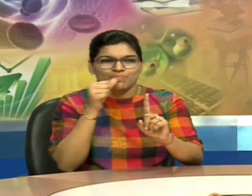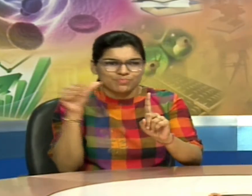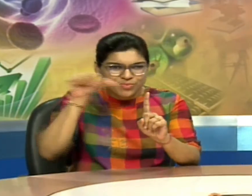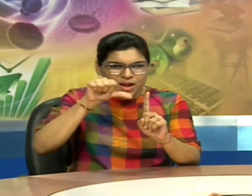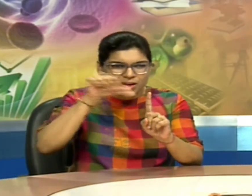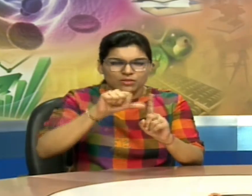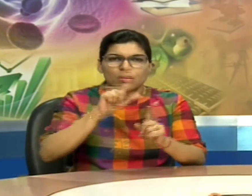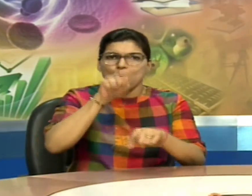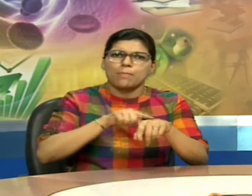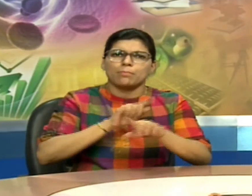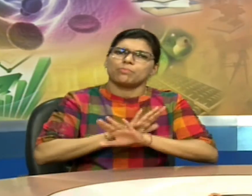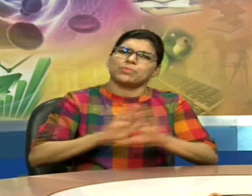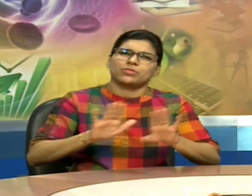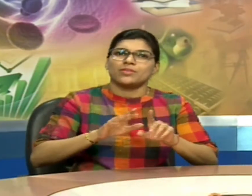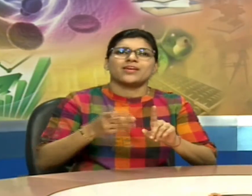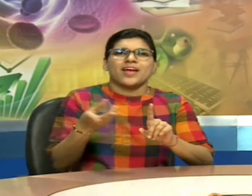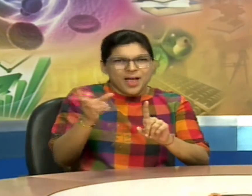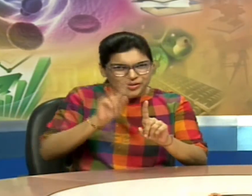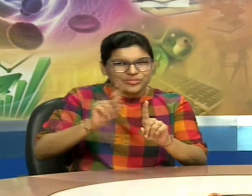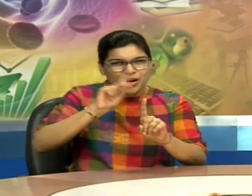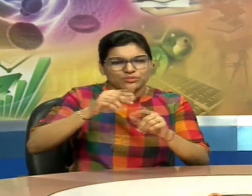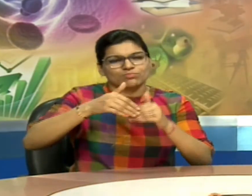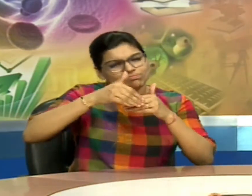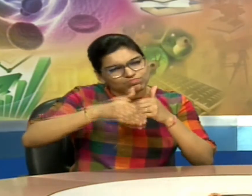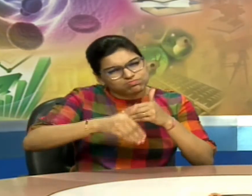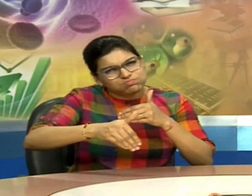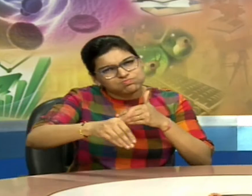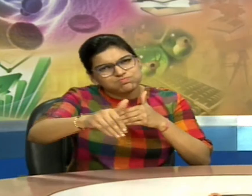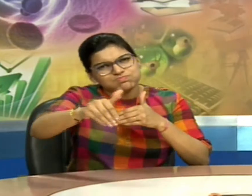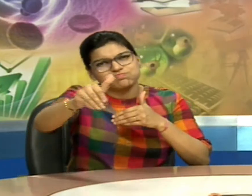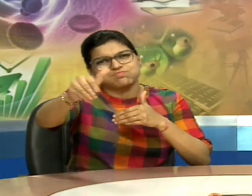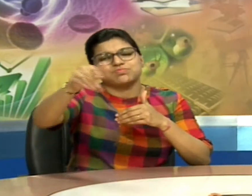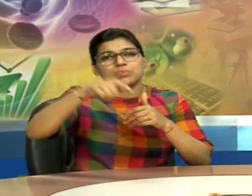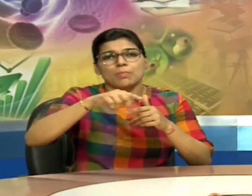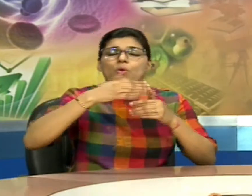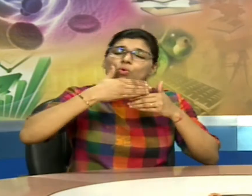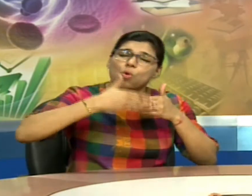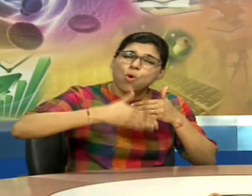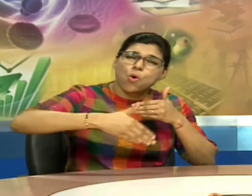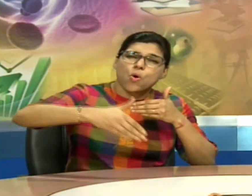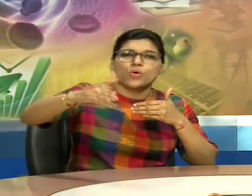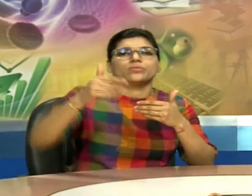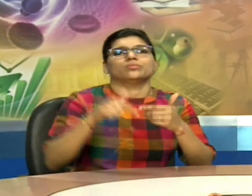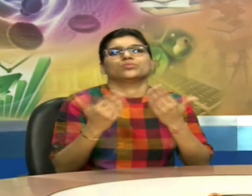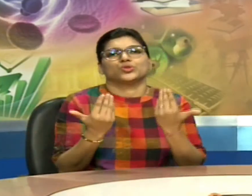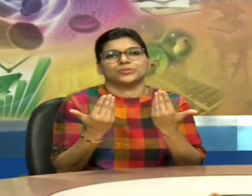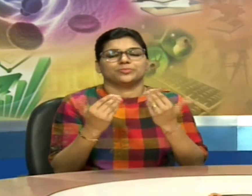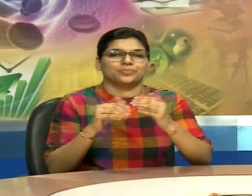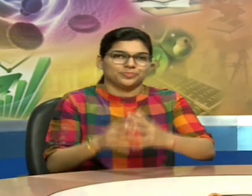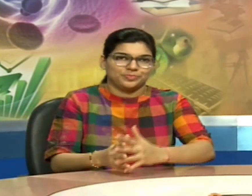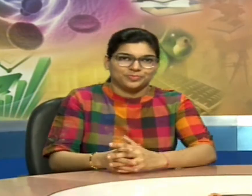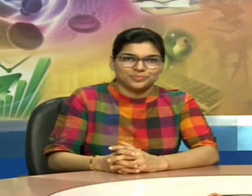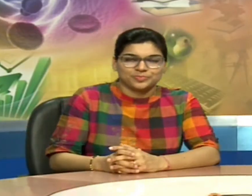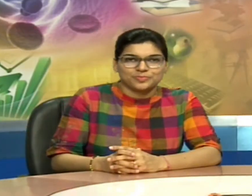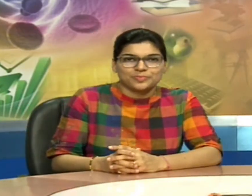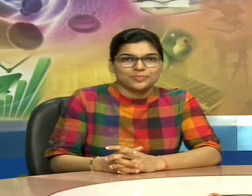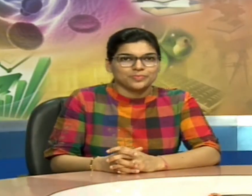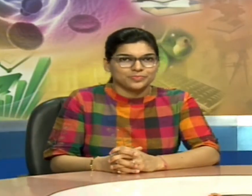Like forests, they are not for one time, they are long lasting.